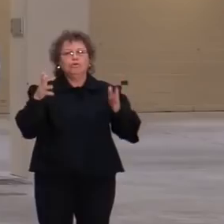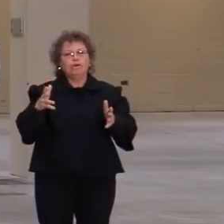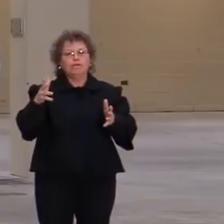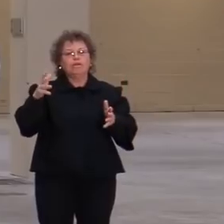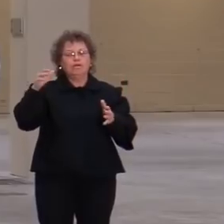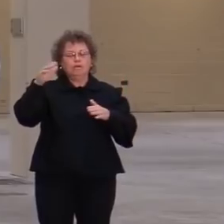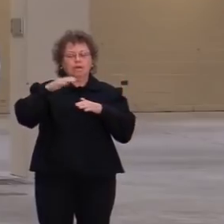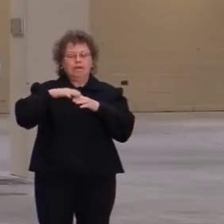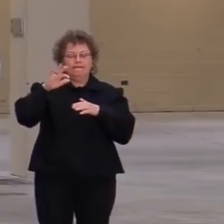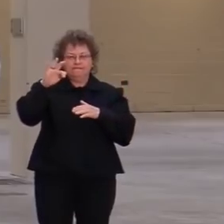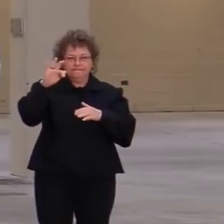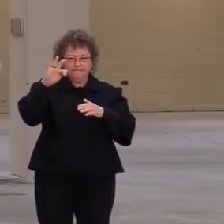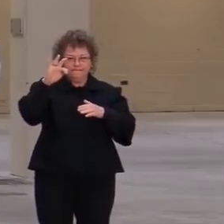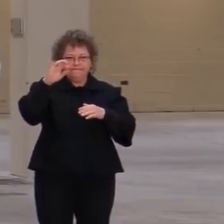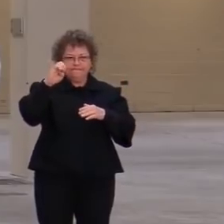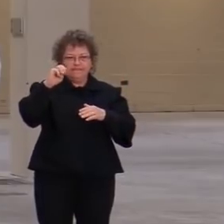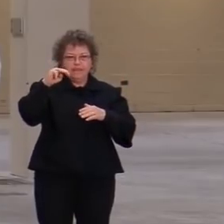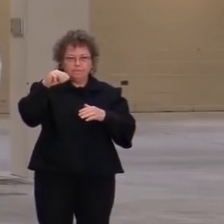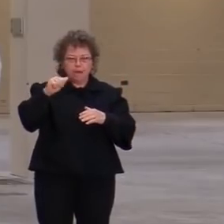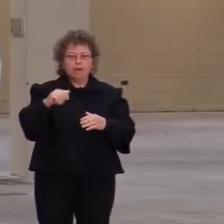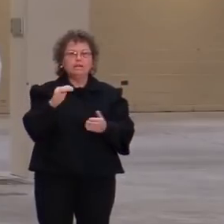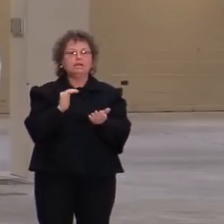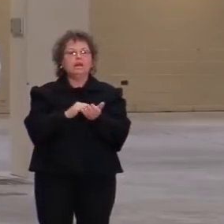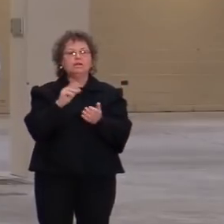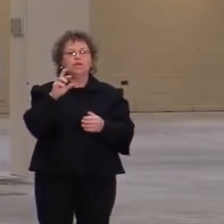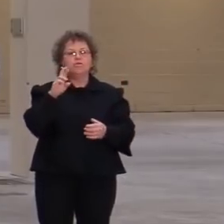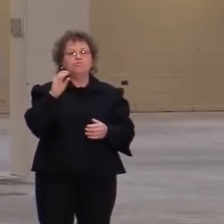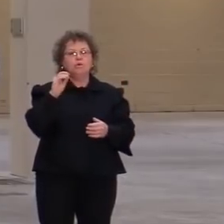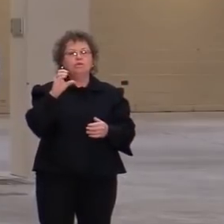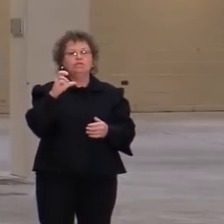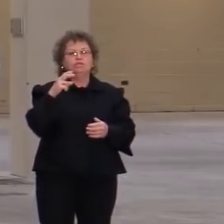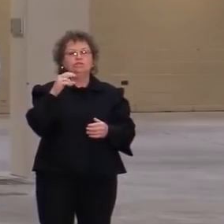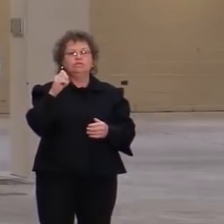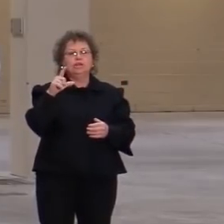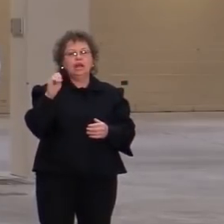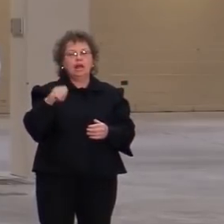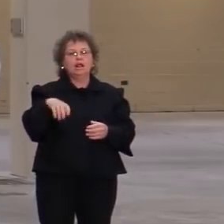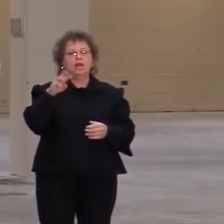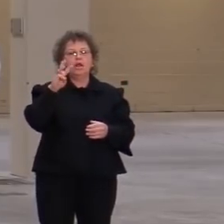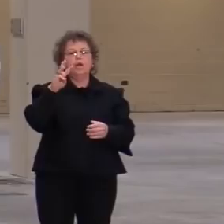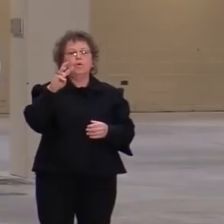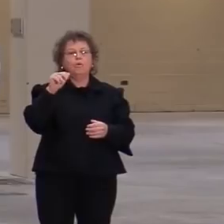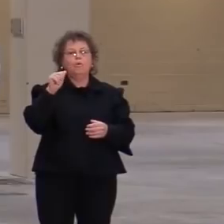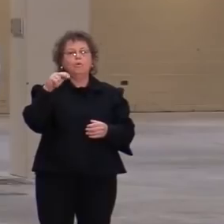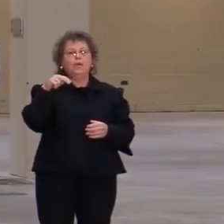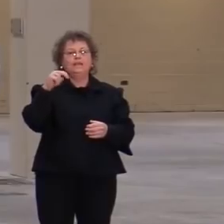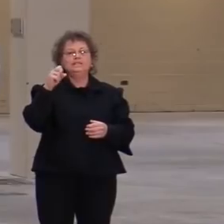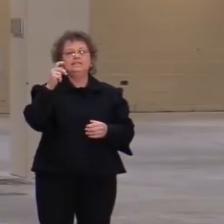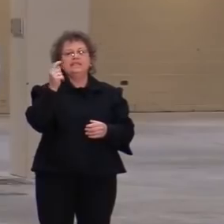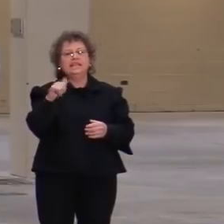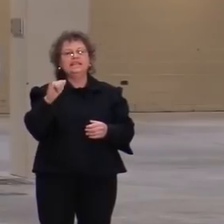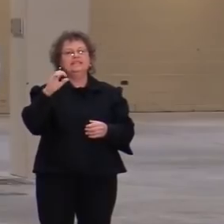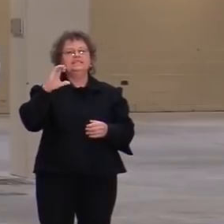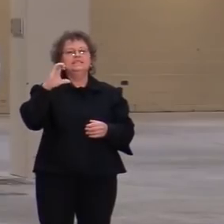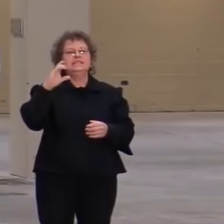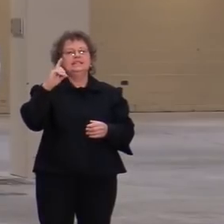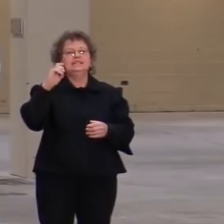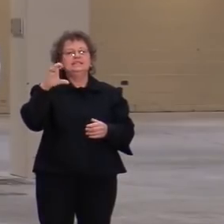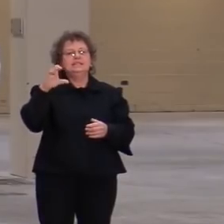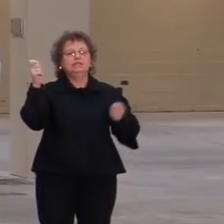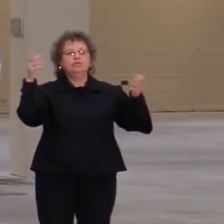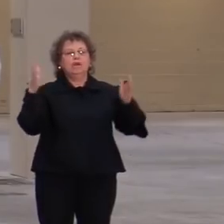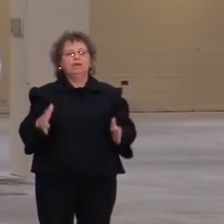administrator at FEMA, to Dr. Rochelle Walensky, CDC director. Louis